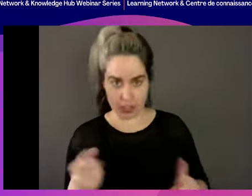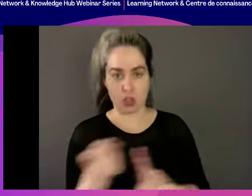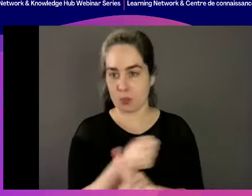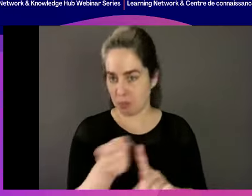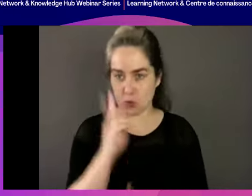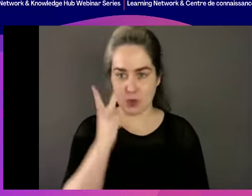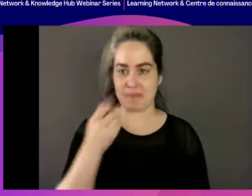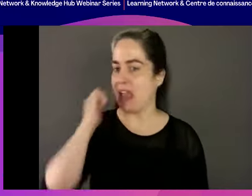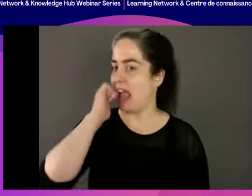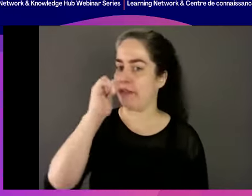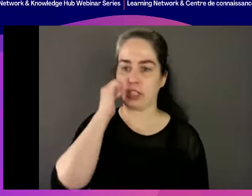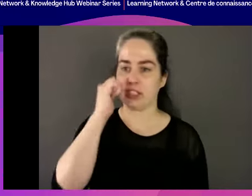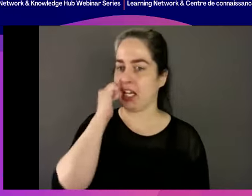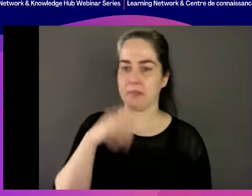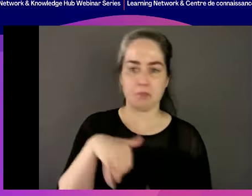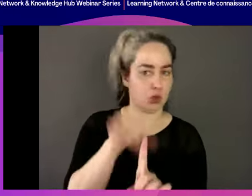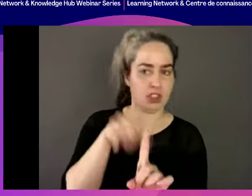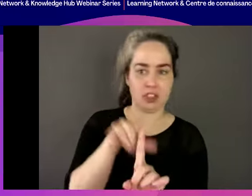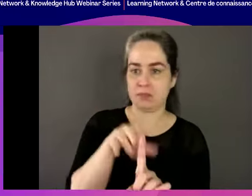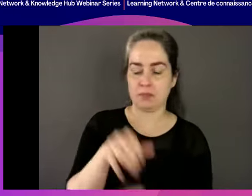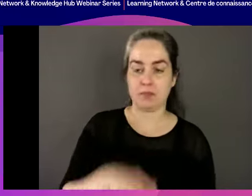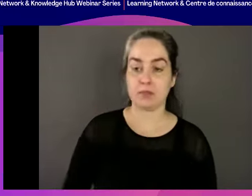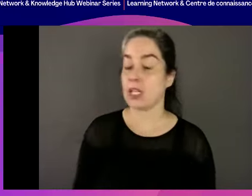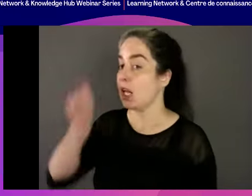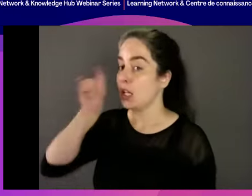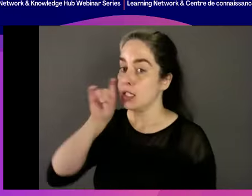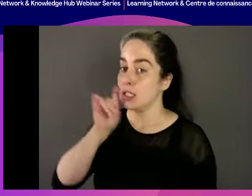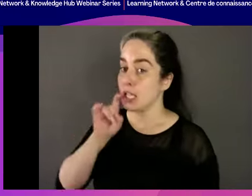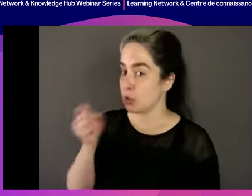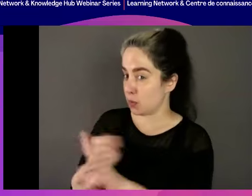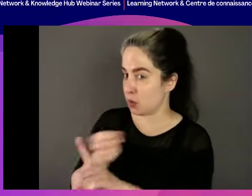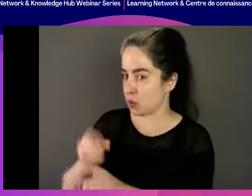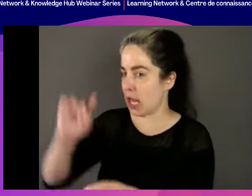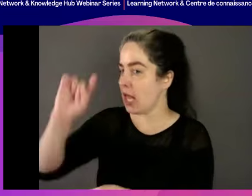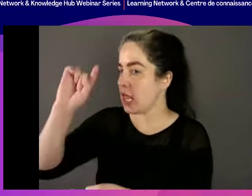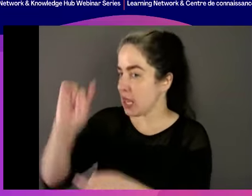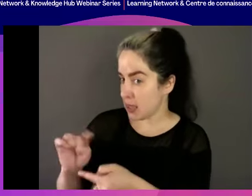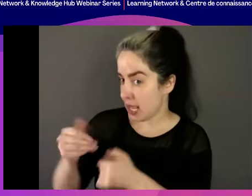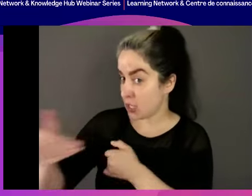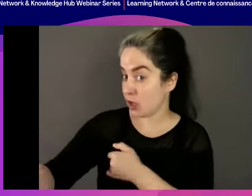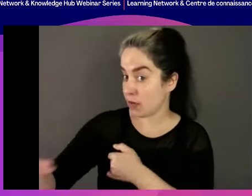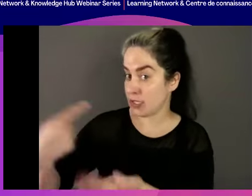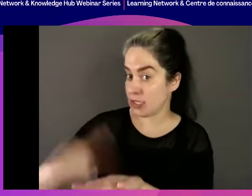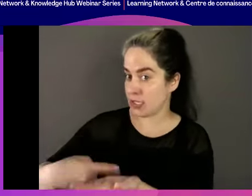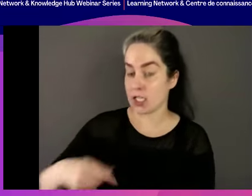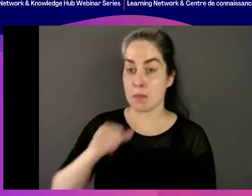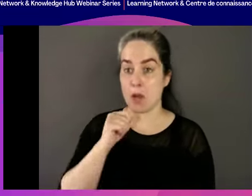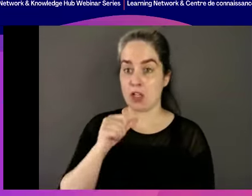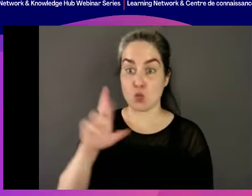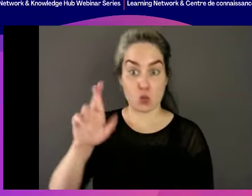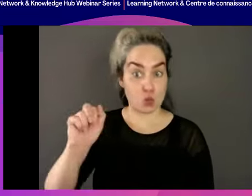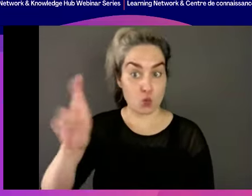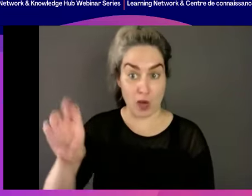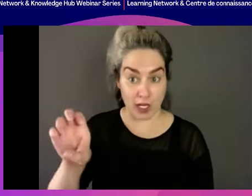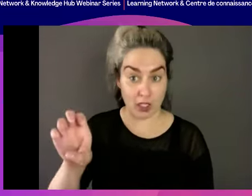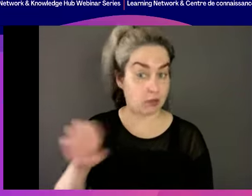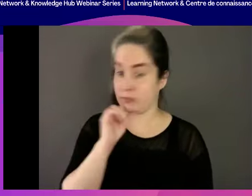daily bullying, whereas sexual abuse was talked about less often, but was not uncommon.